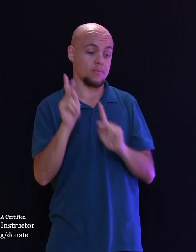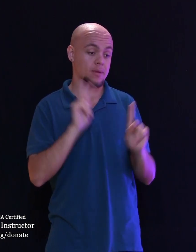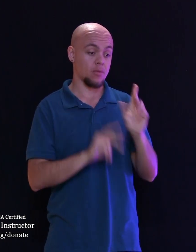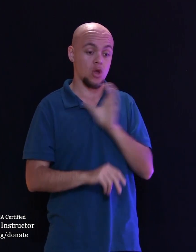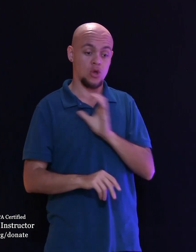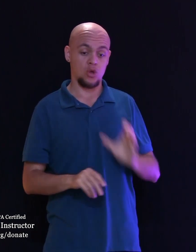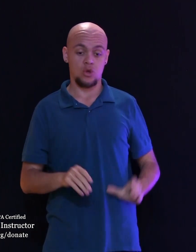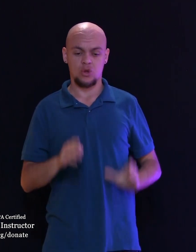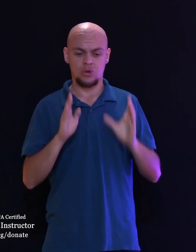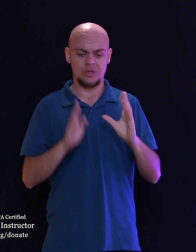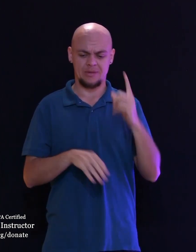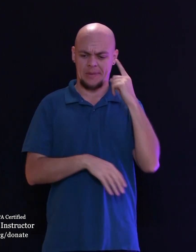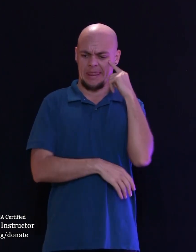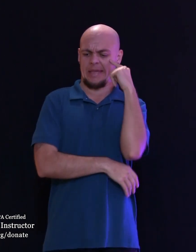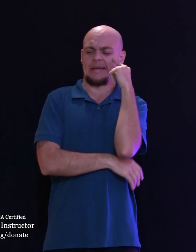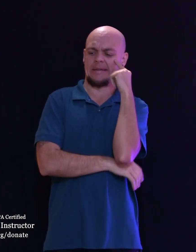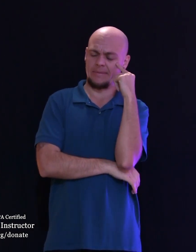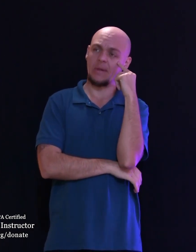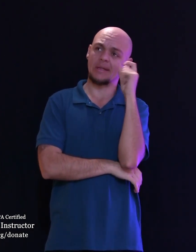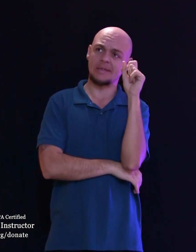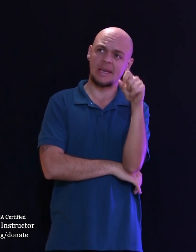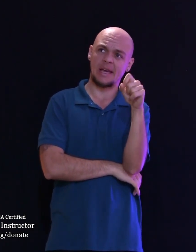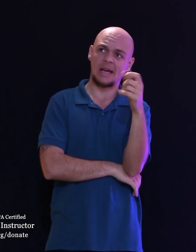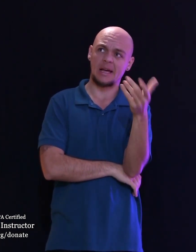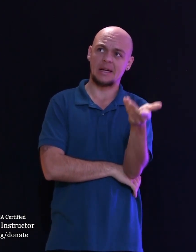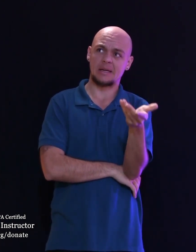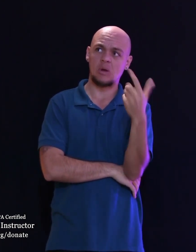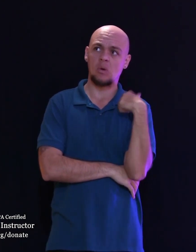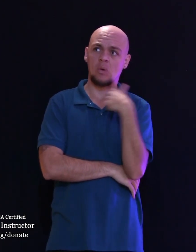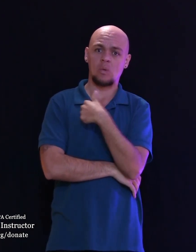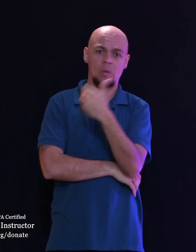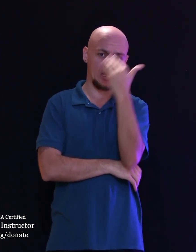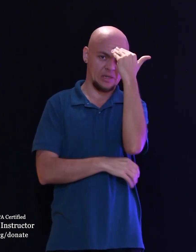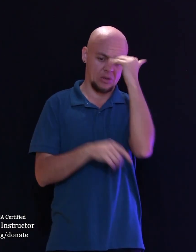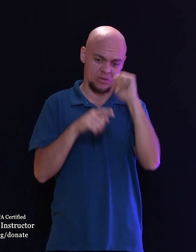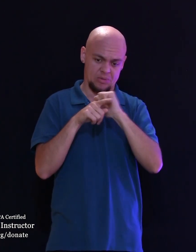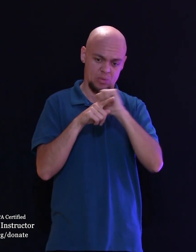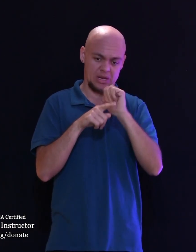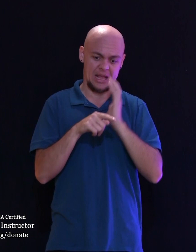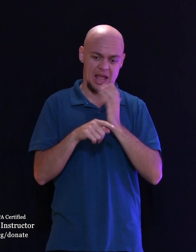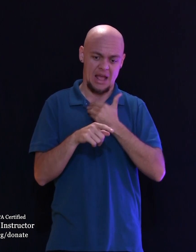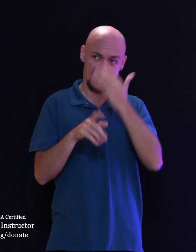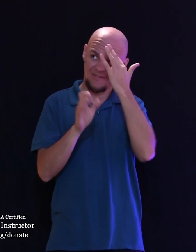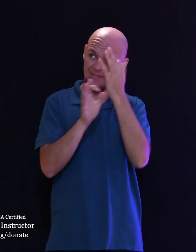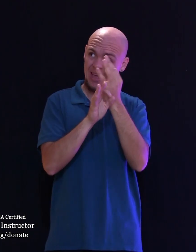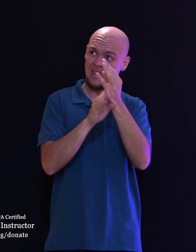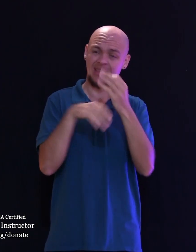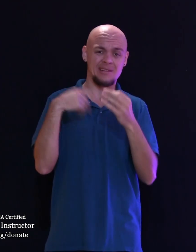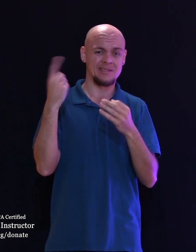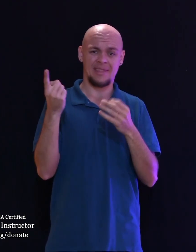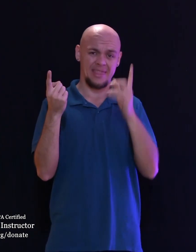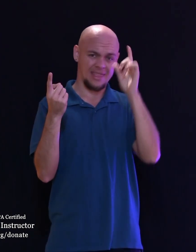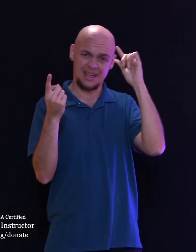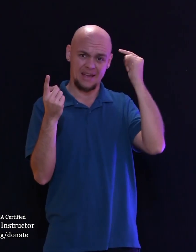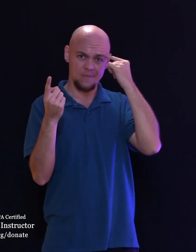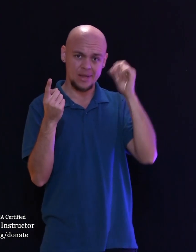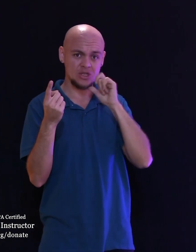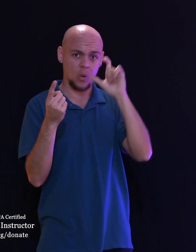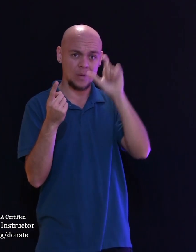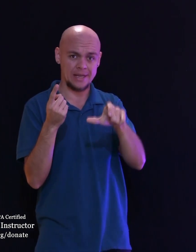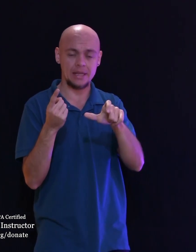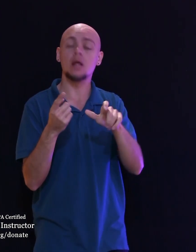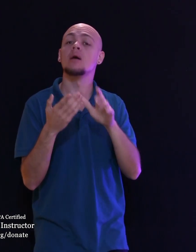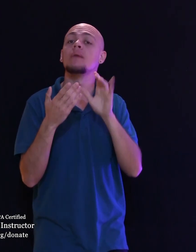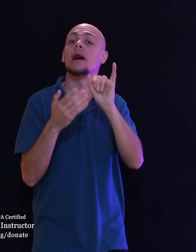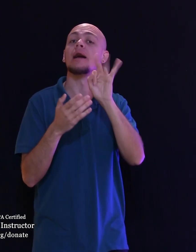who are Christians, we're like, well, yeah, we know how to practice our faith. I don't need the government to tell me how to do that. But if you want